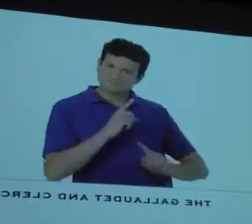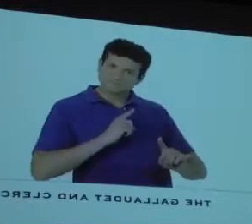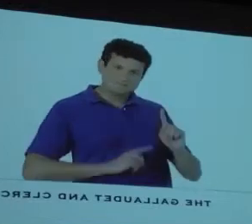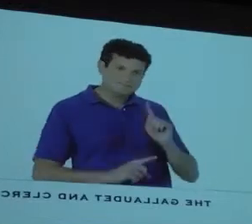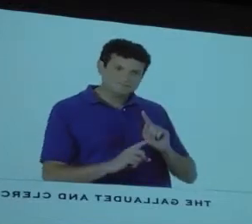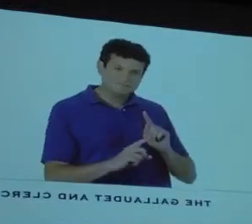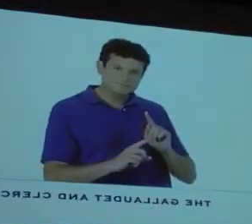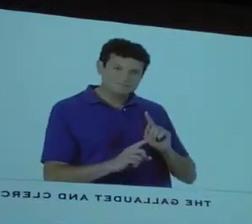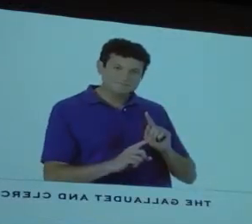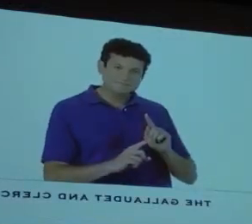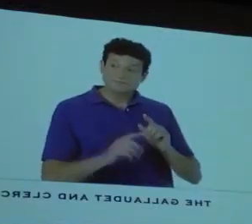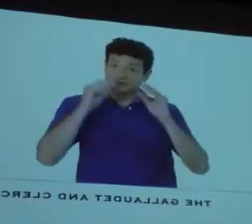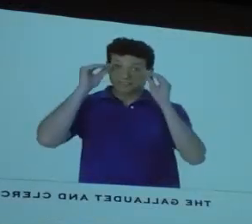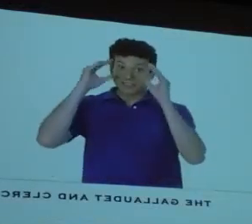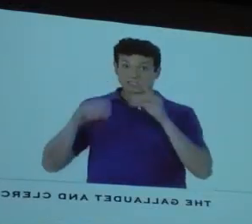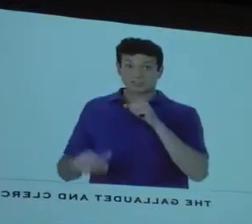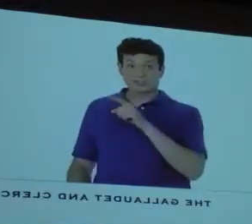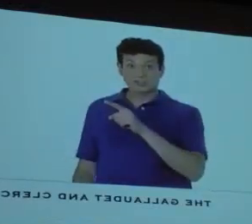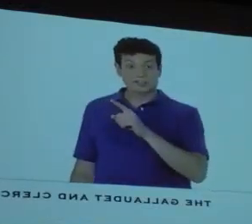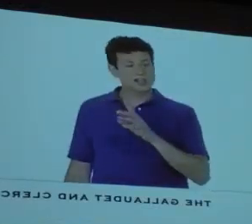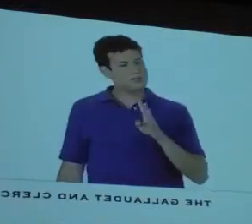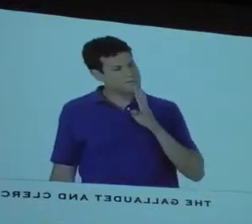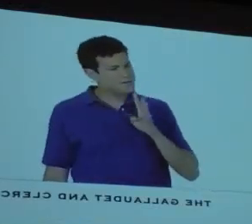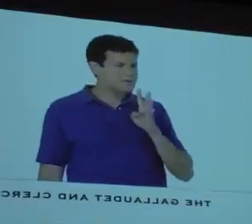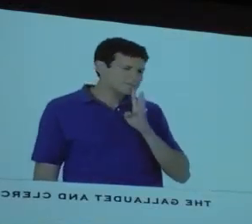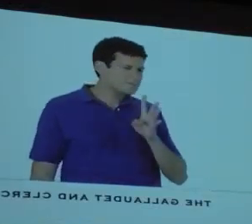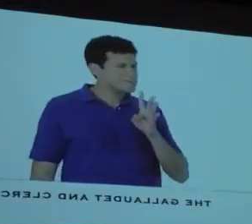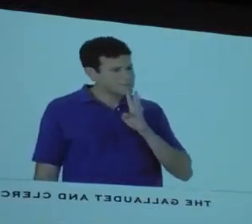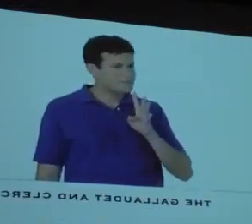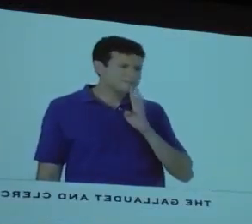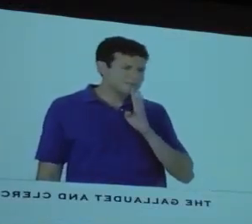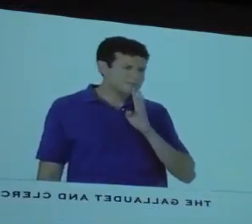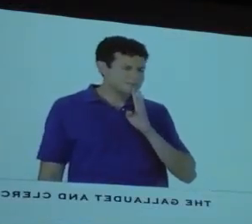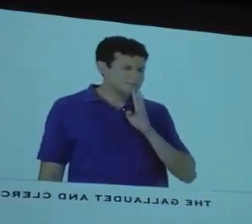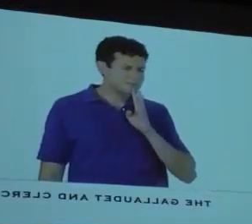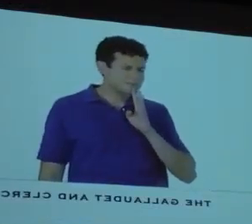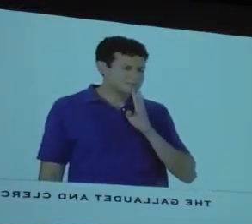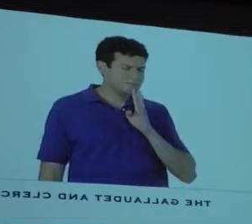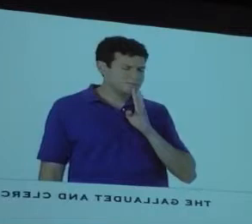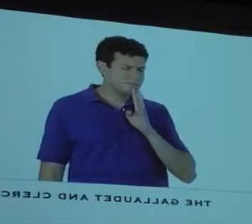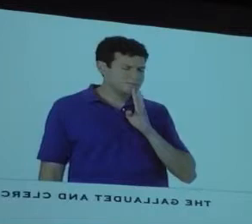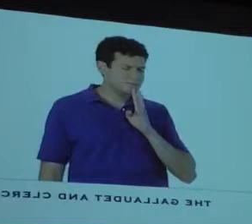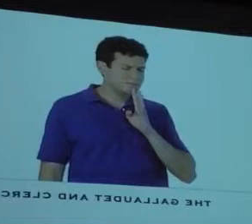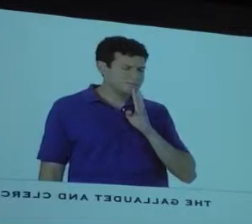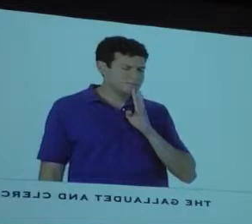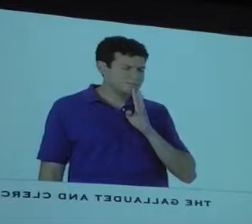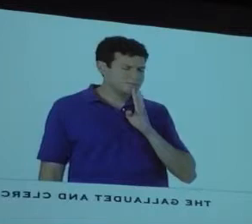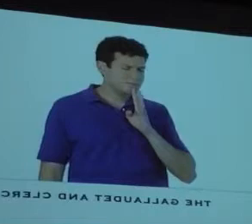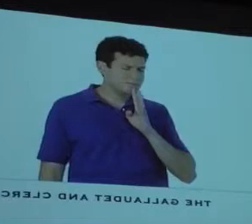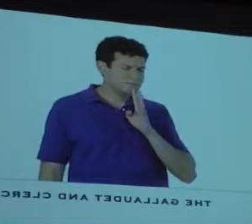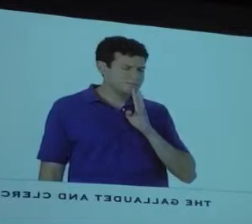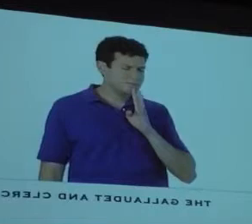Students, Don't. not signing. Teacher. Talk. Speaks. The teacher is talking. What kind of school is